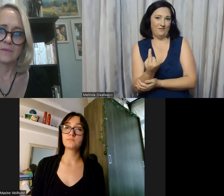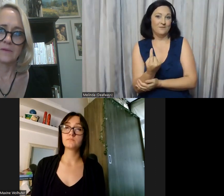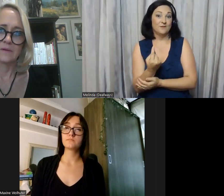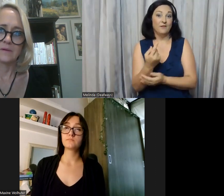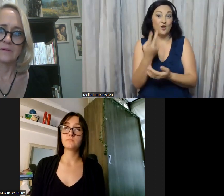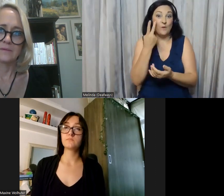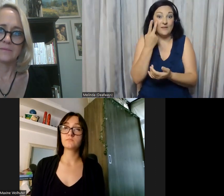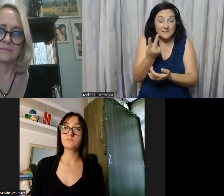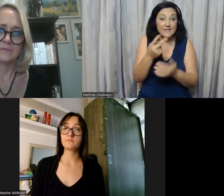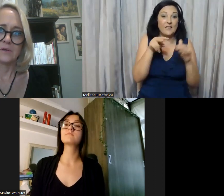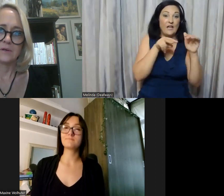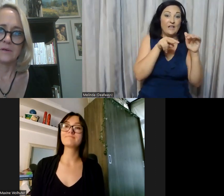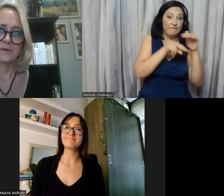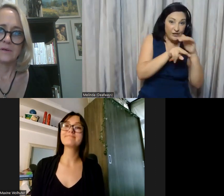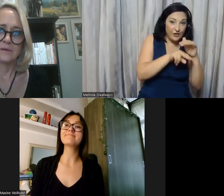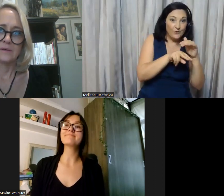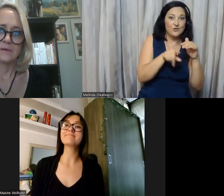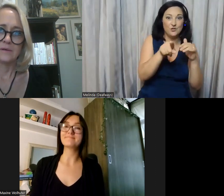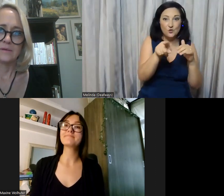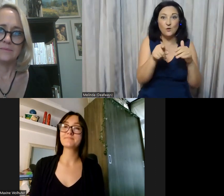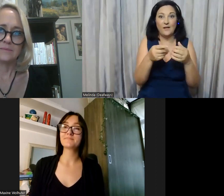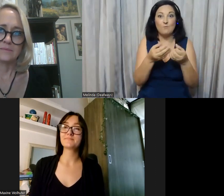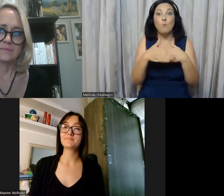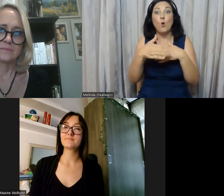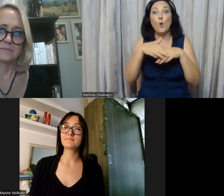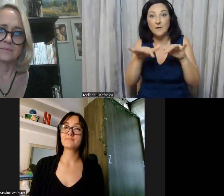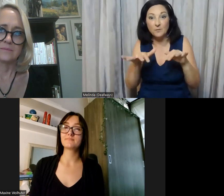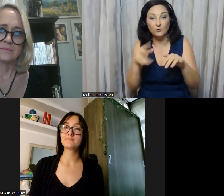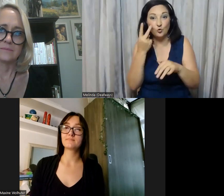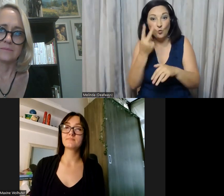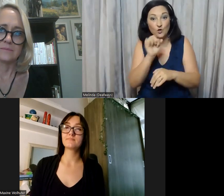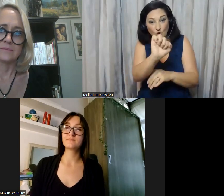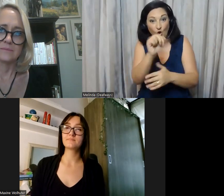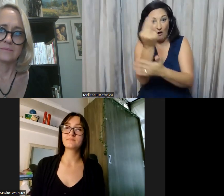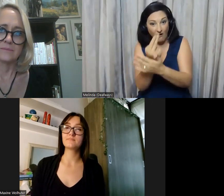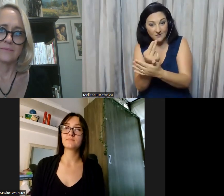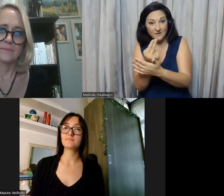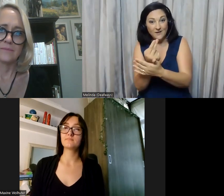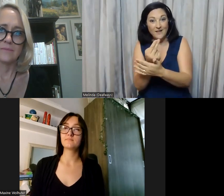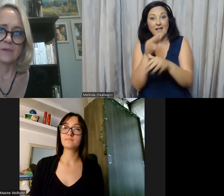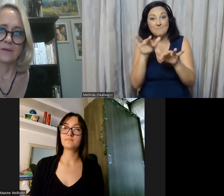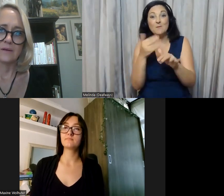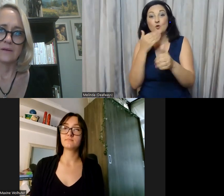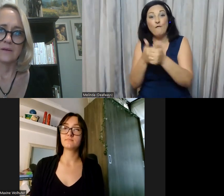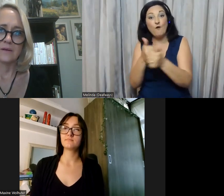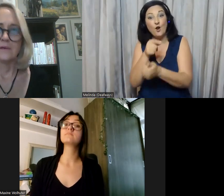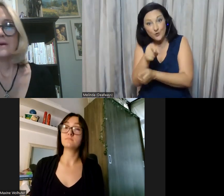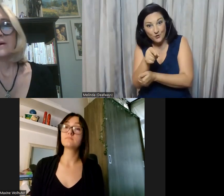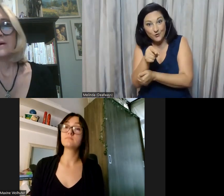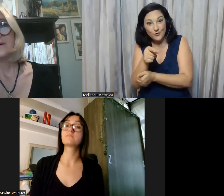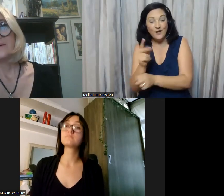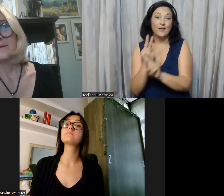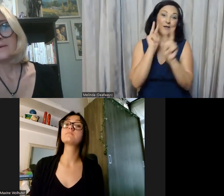well, you know, when they see the video. So you will get more people to watch your art, and people who